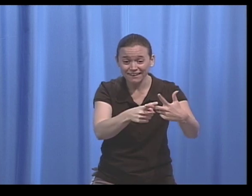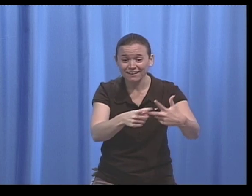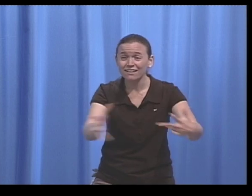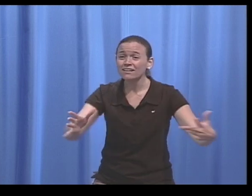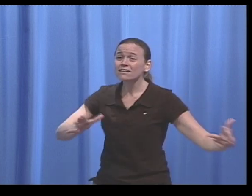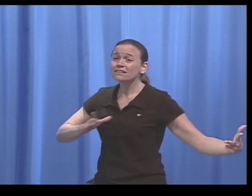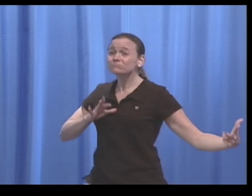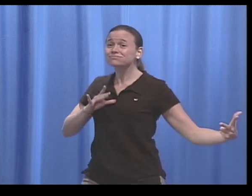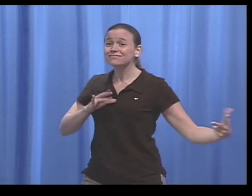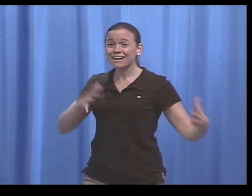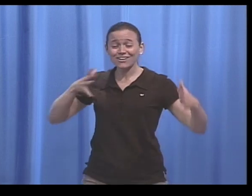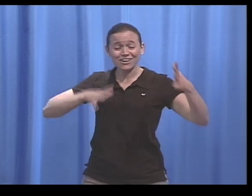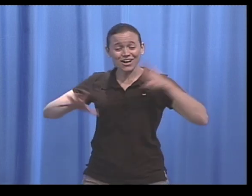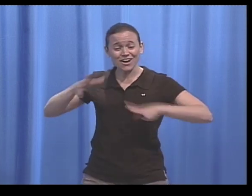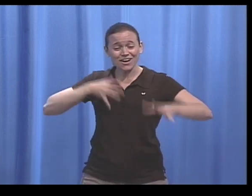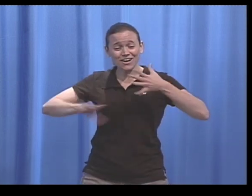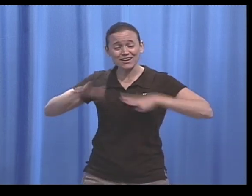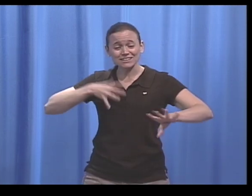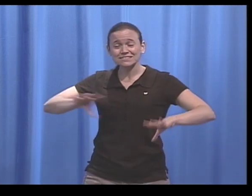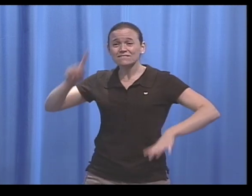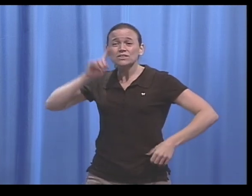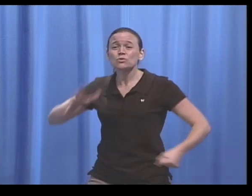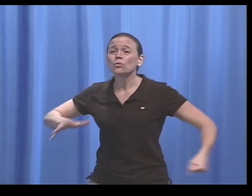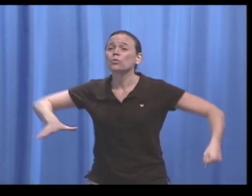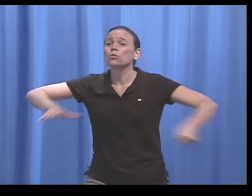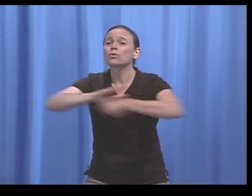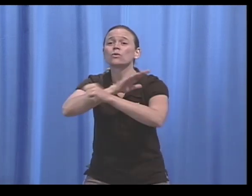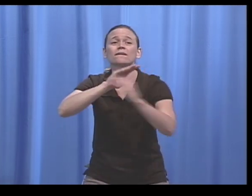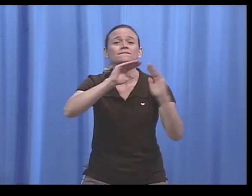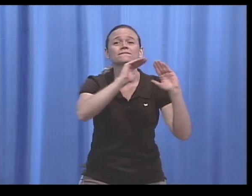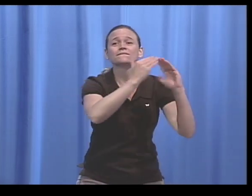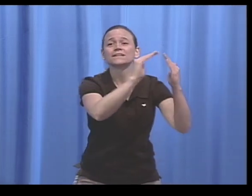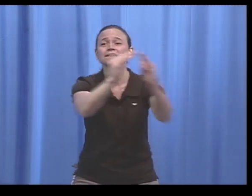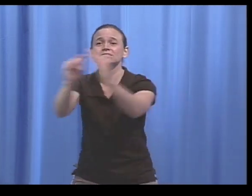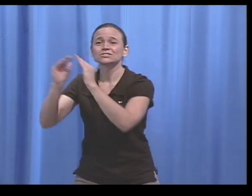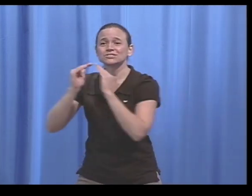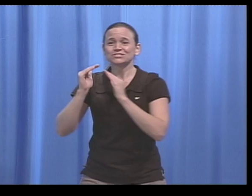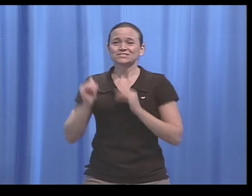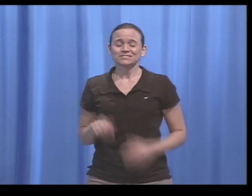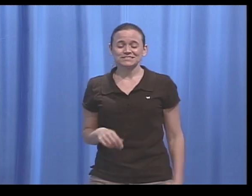and fine clothes for the whole village."